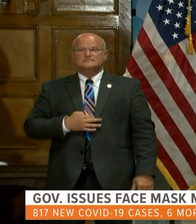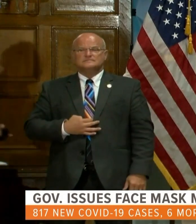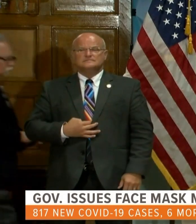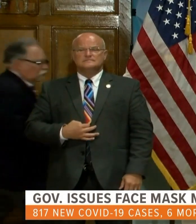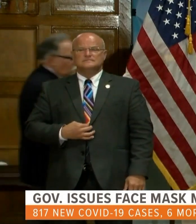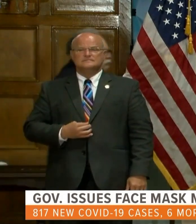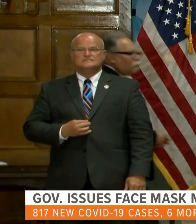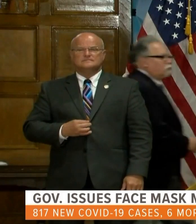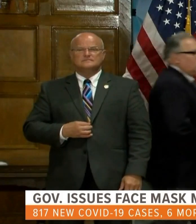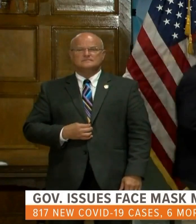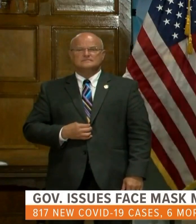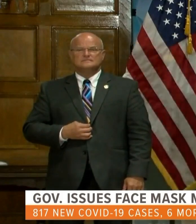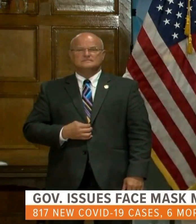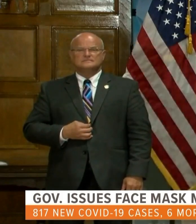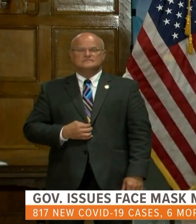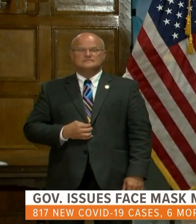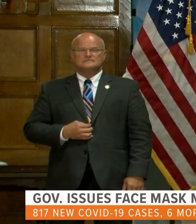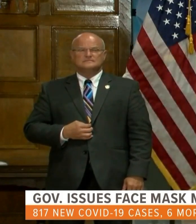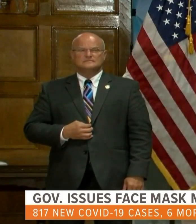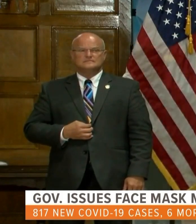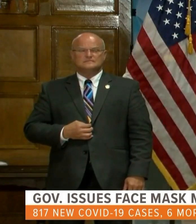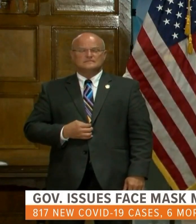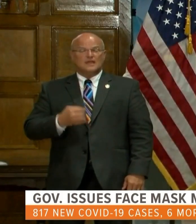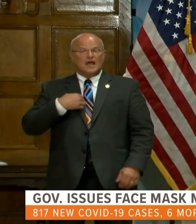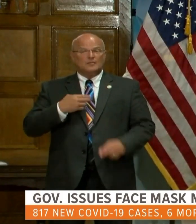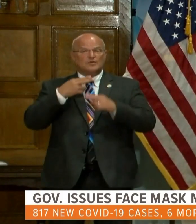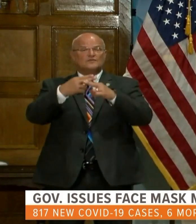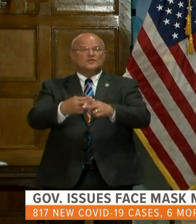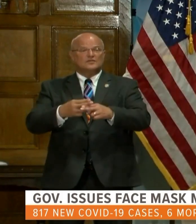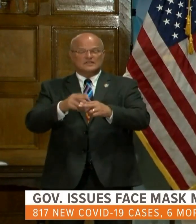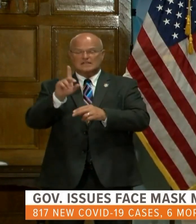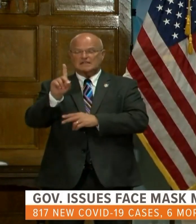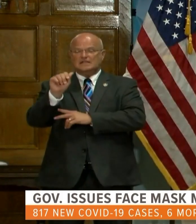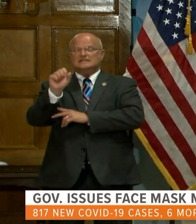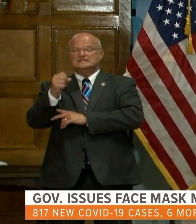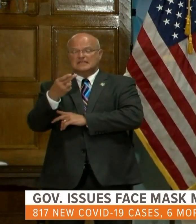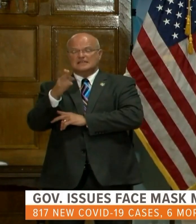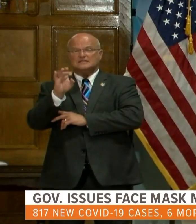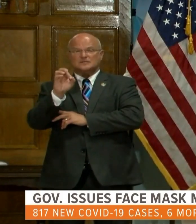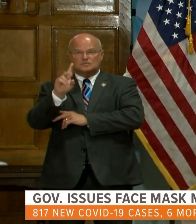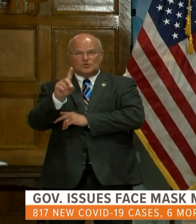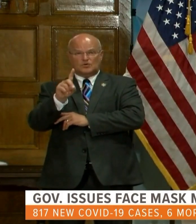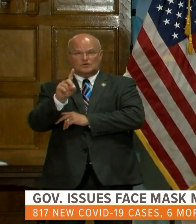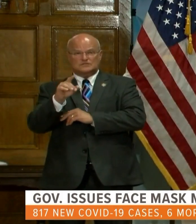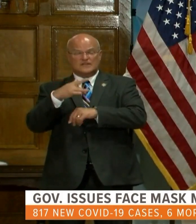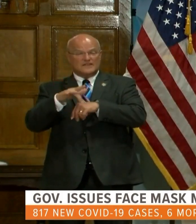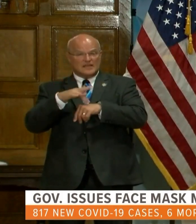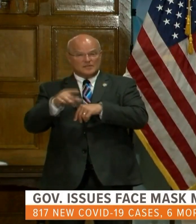I'm referring to the dashboard that's available to you all.